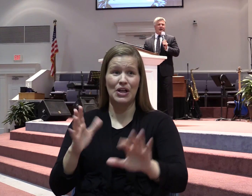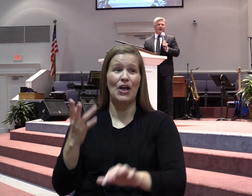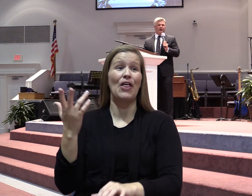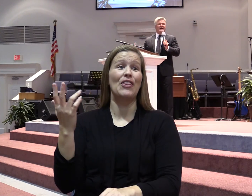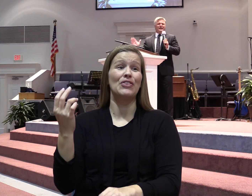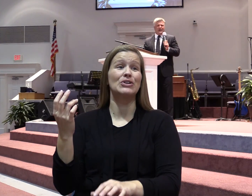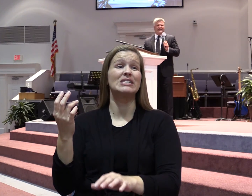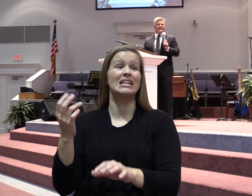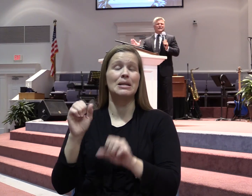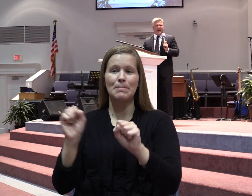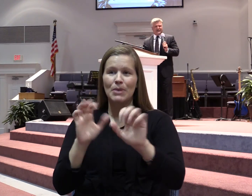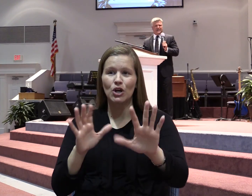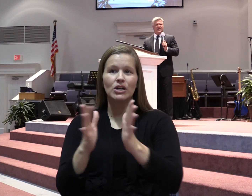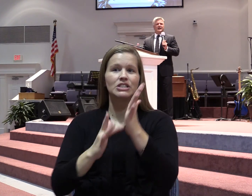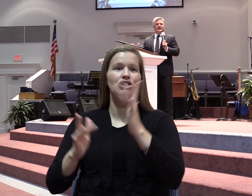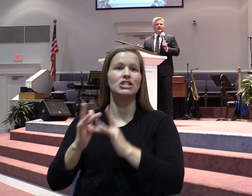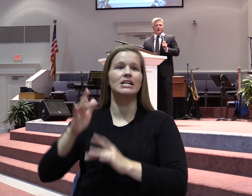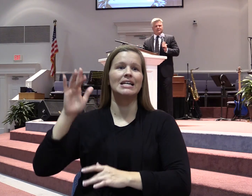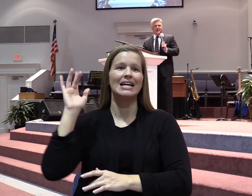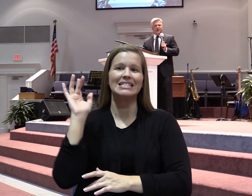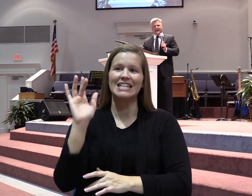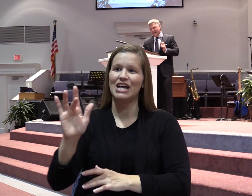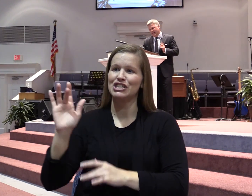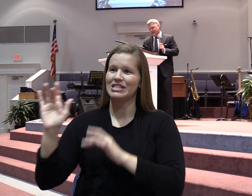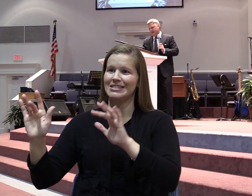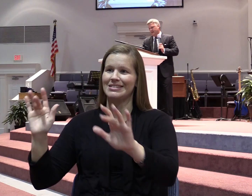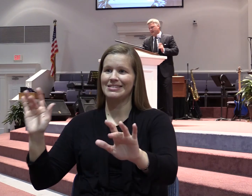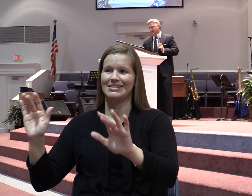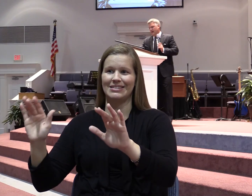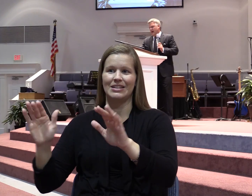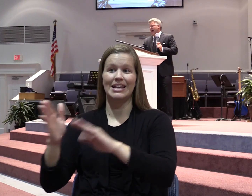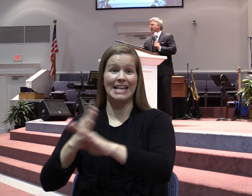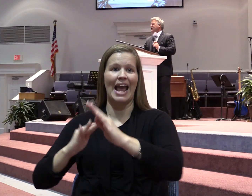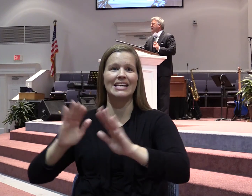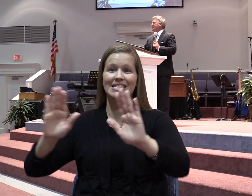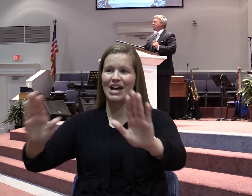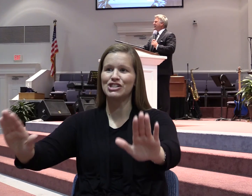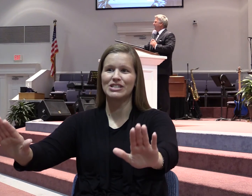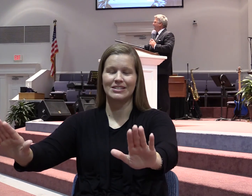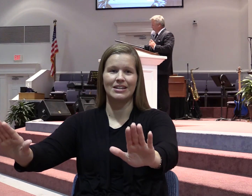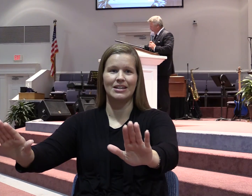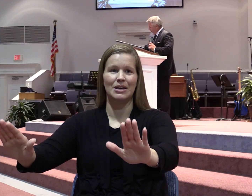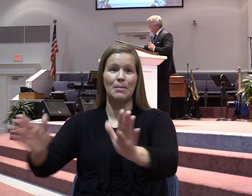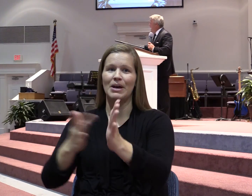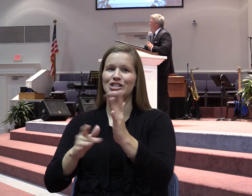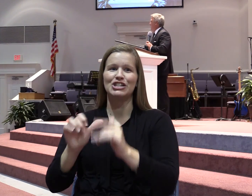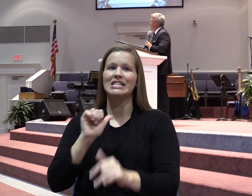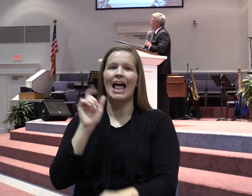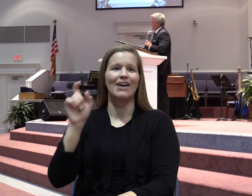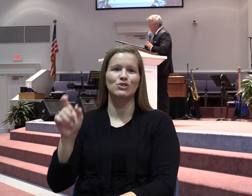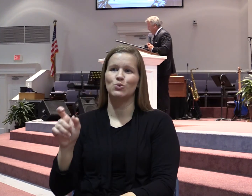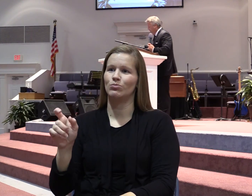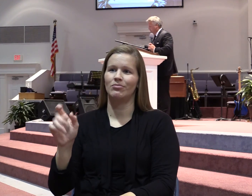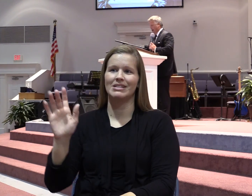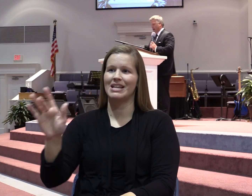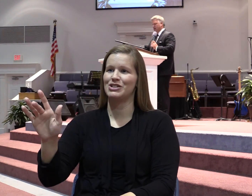distinct miracles, Jesus touches those people in need. And yet Jesus did not have to touch anyone